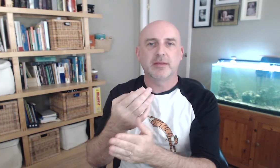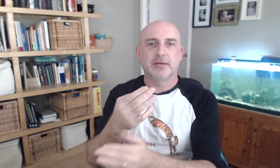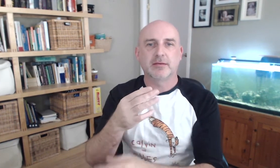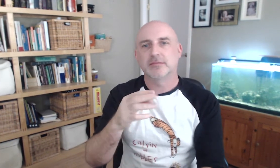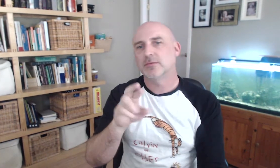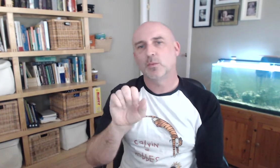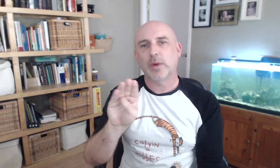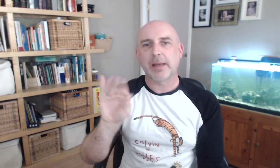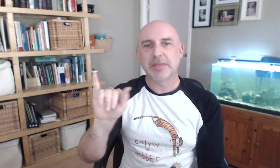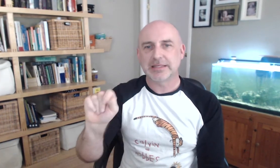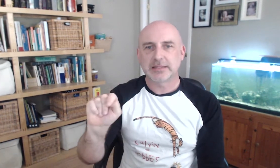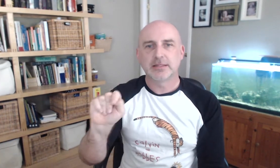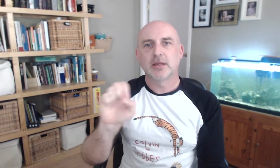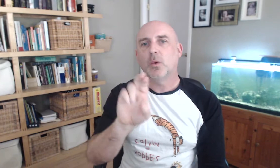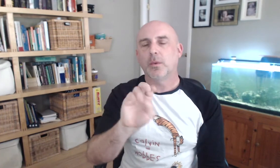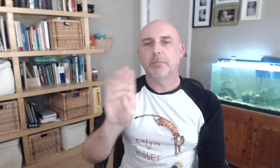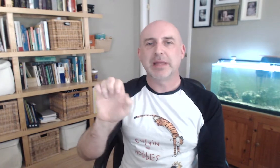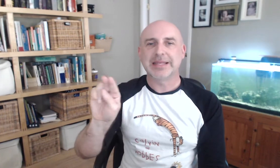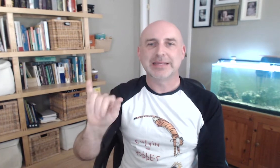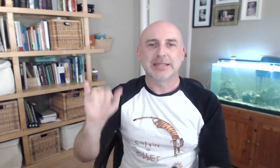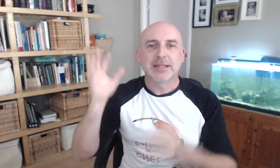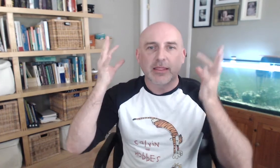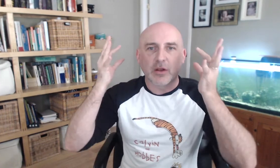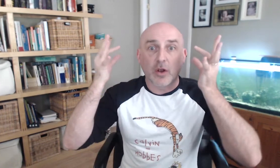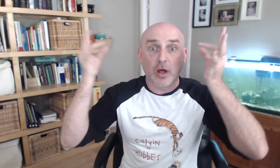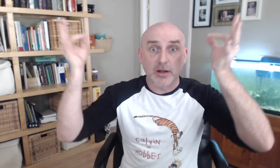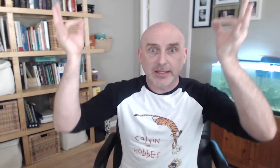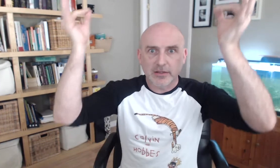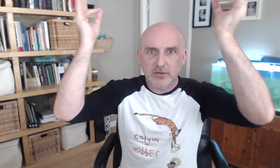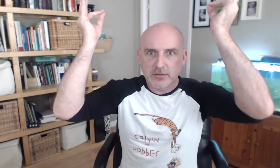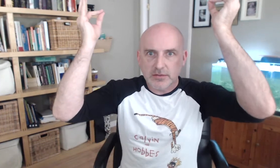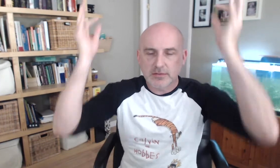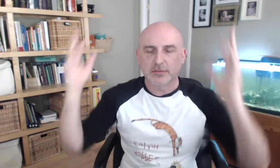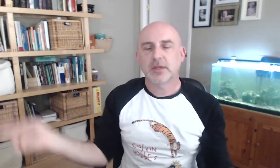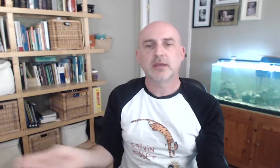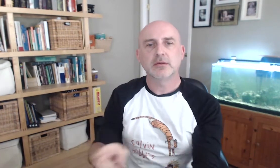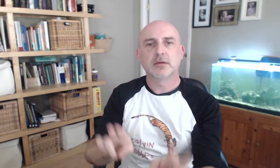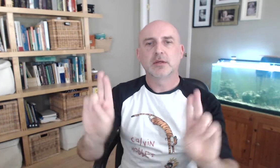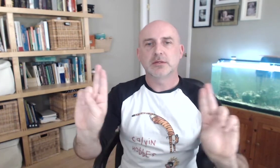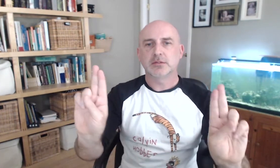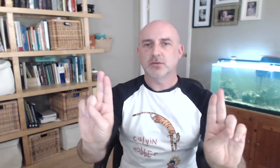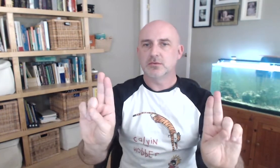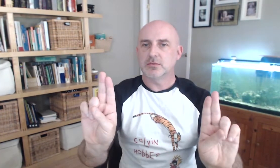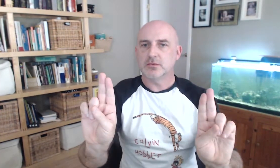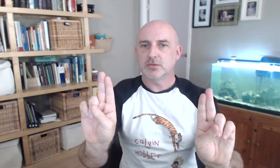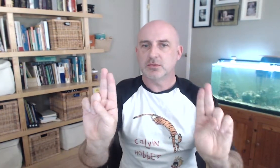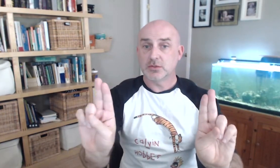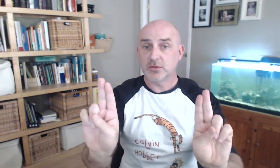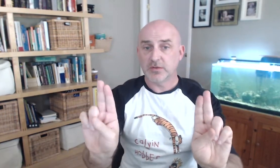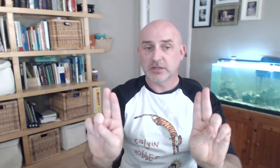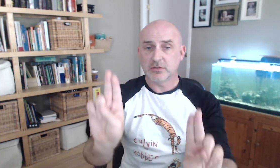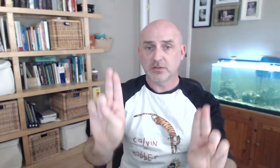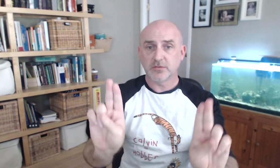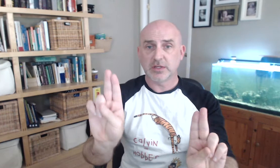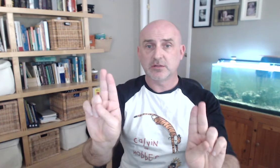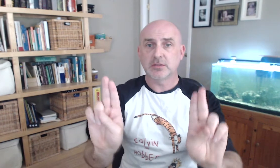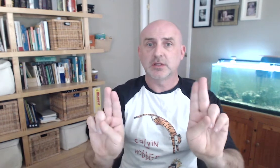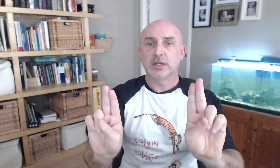the rabbit or the bunny, their long ears. Okay? So two fingers. You're